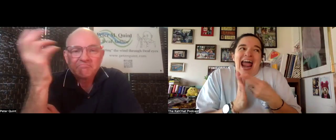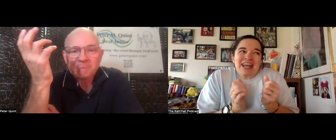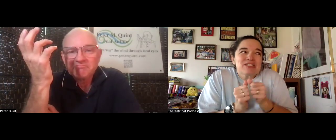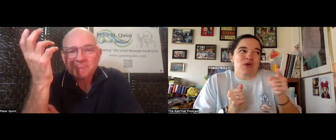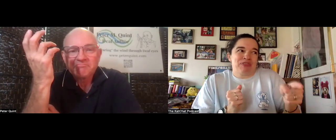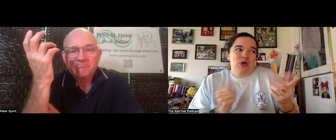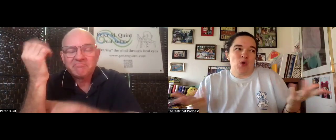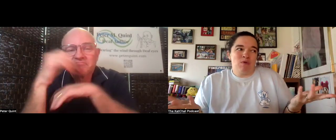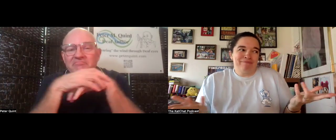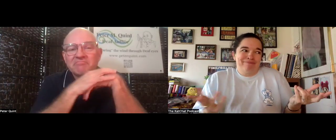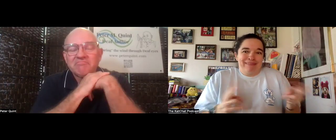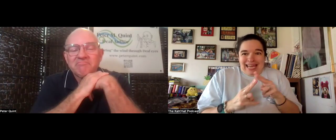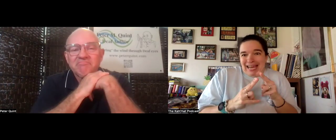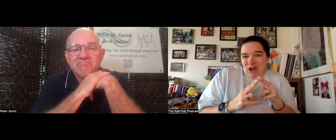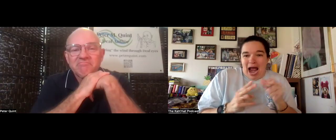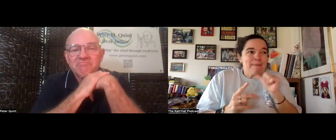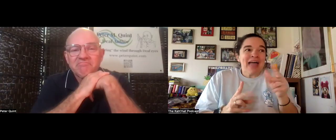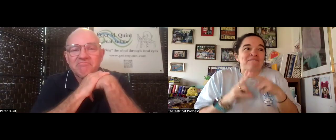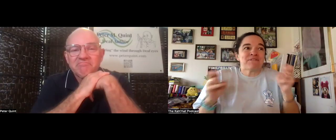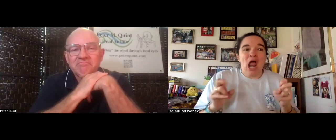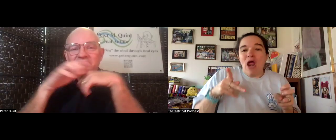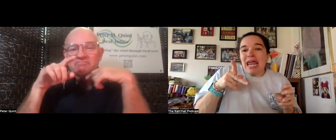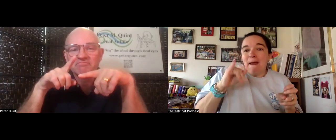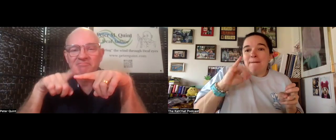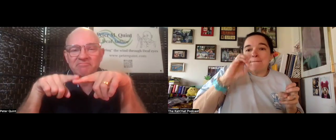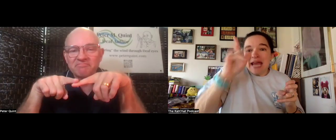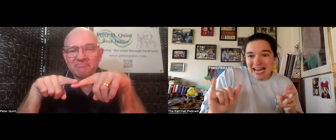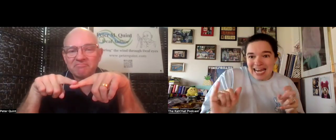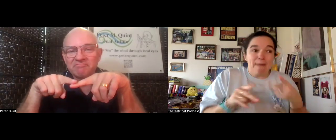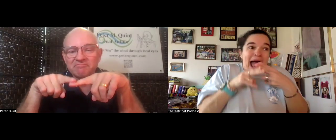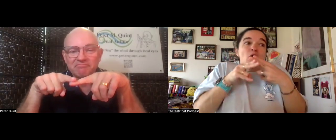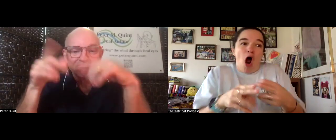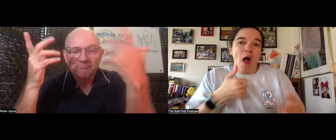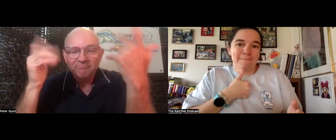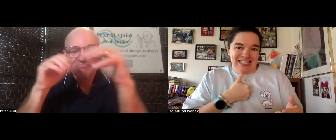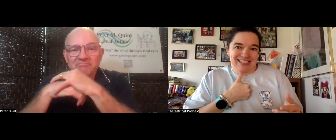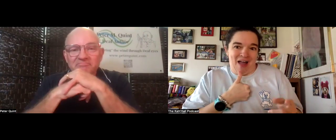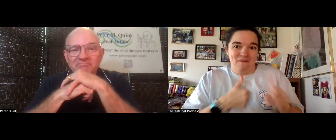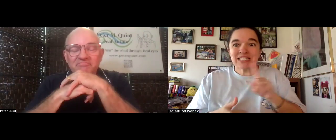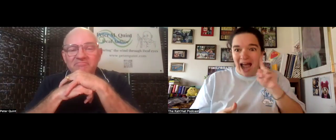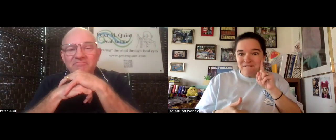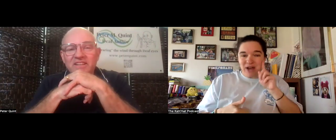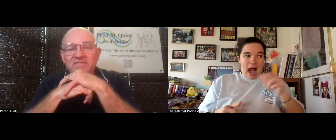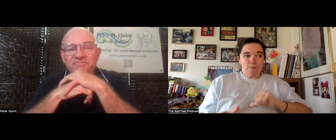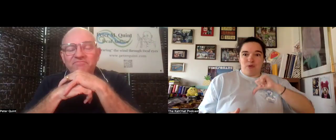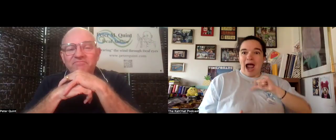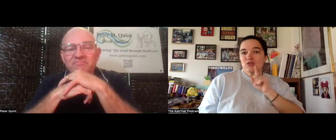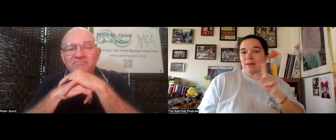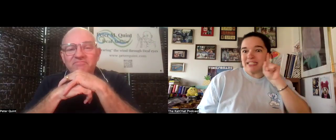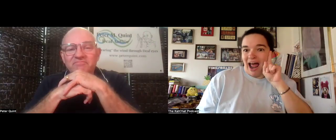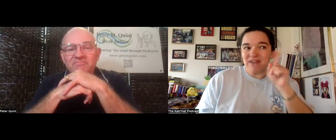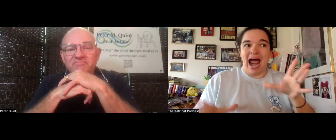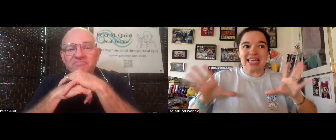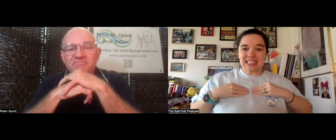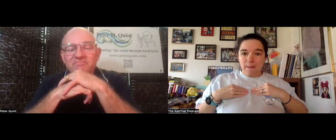be honest with you, either I'm not very picky, but I call myself that. I'm proud